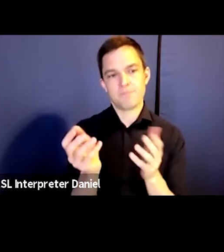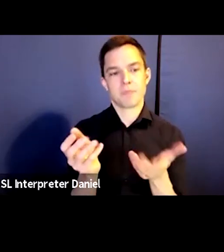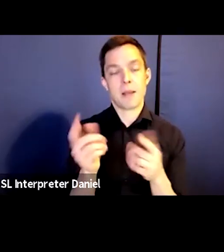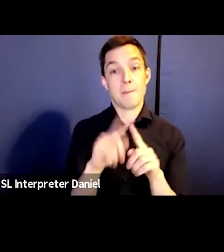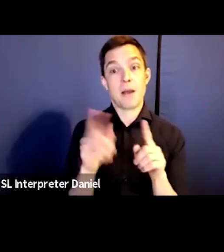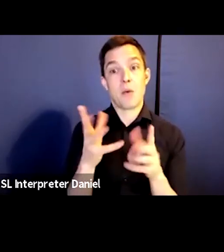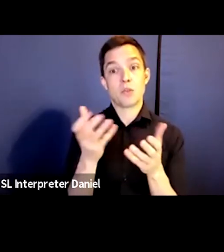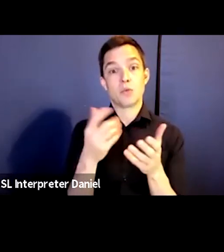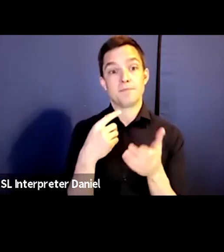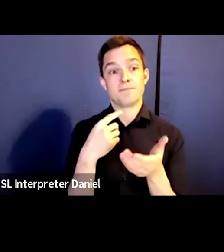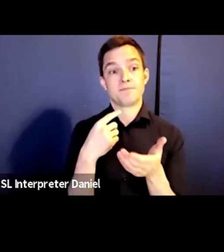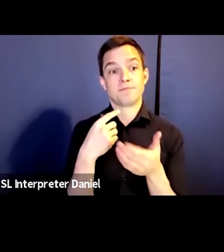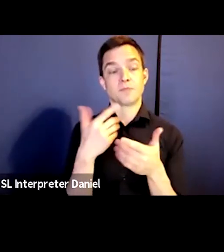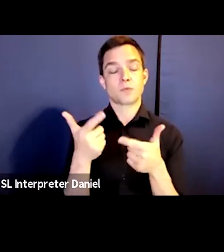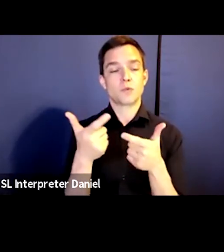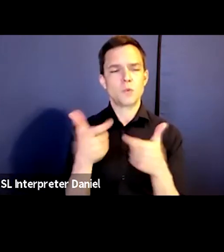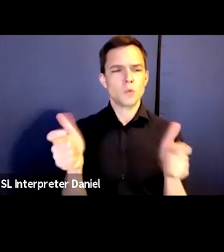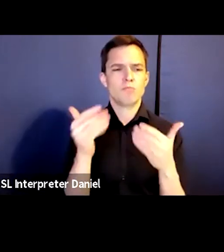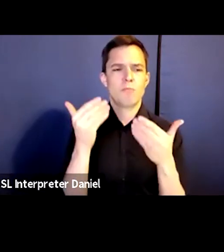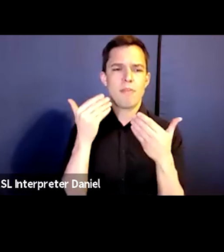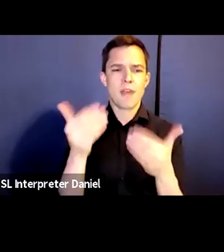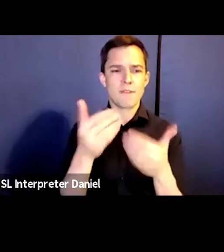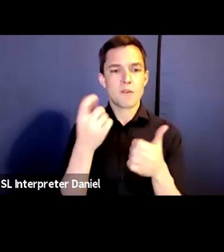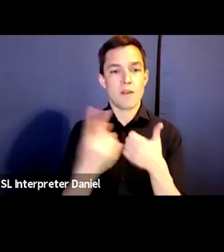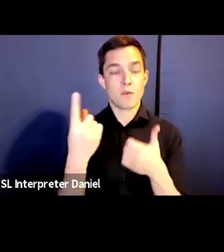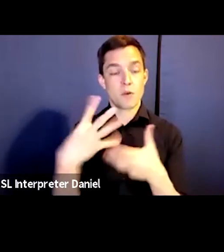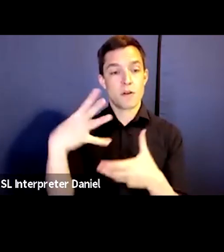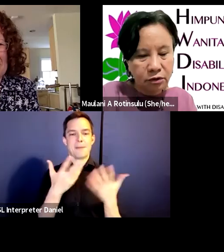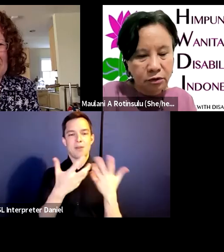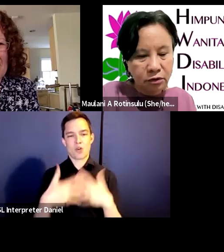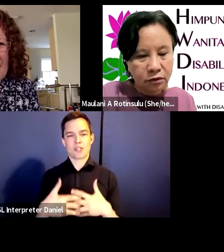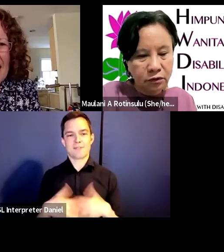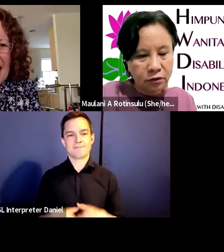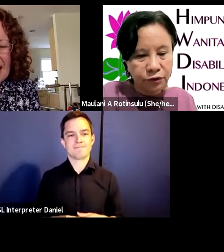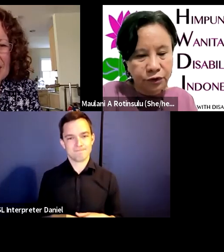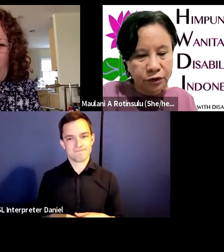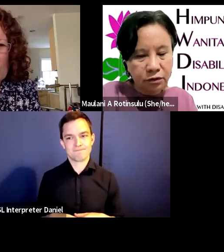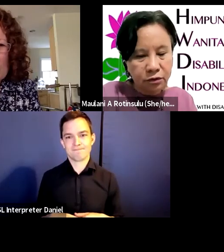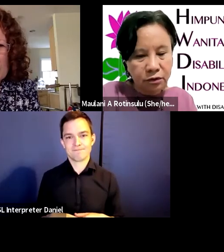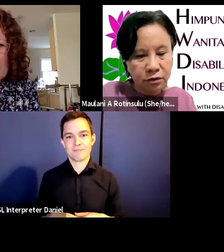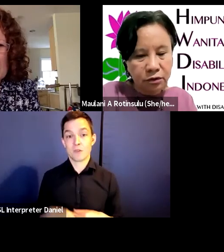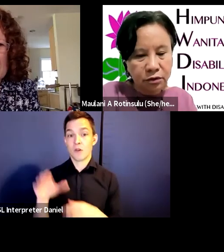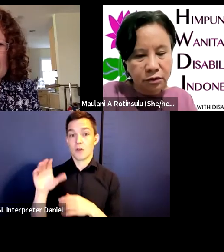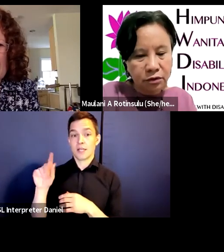want to extend a huge thank you once again to everyone involved today. So.